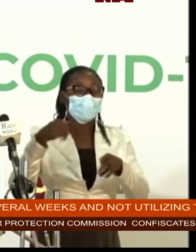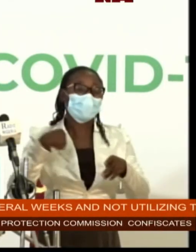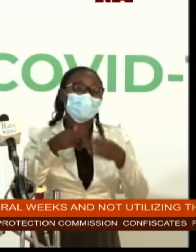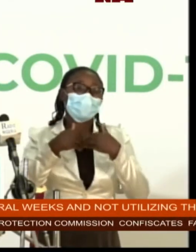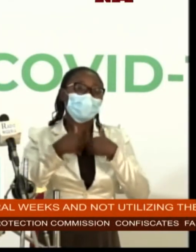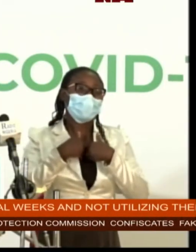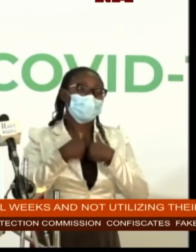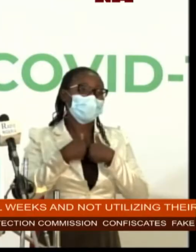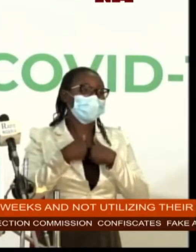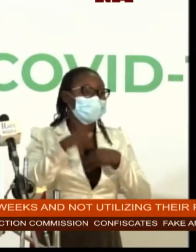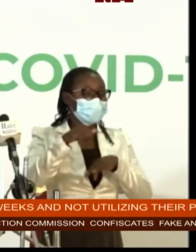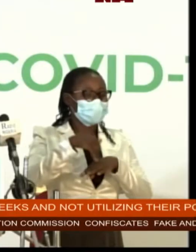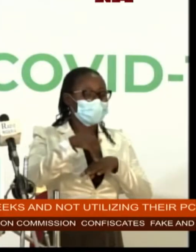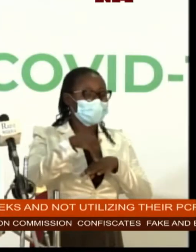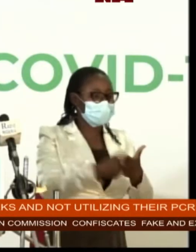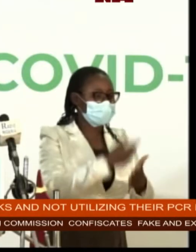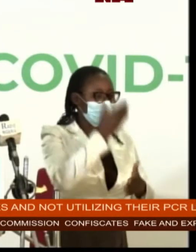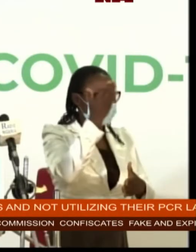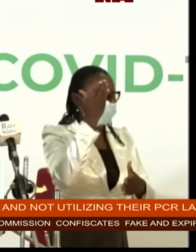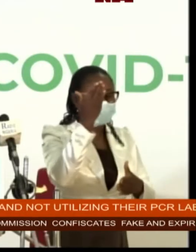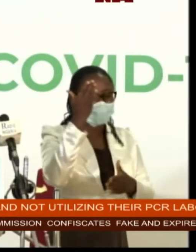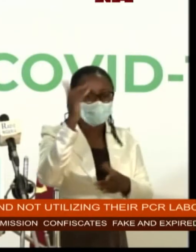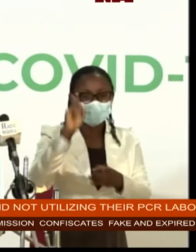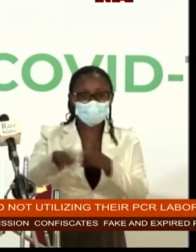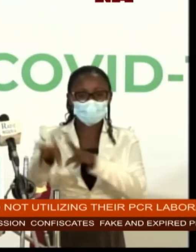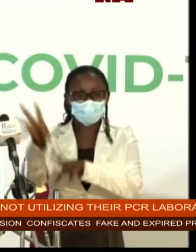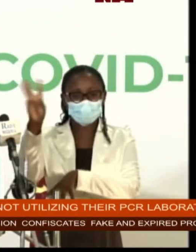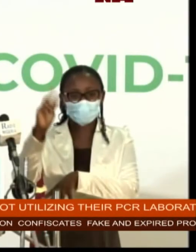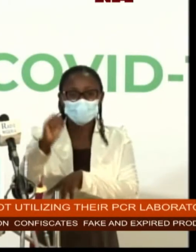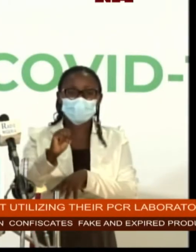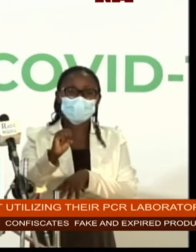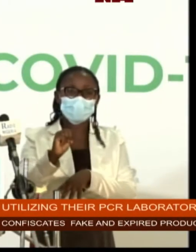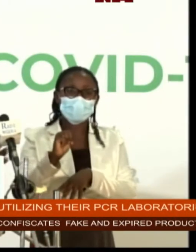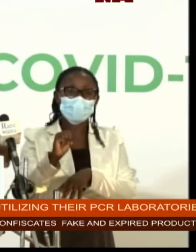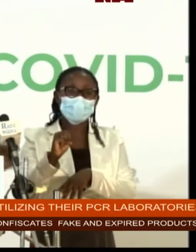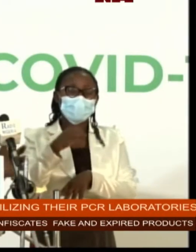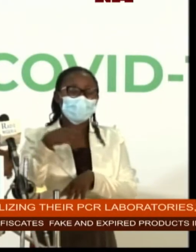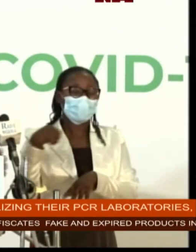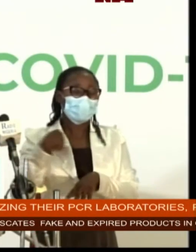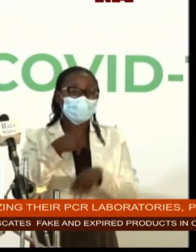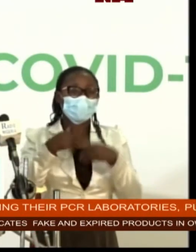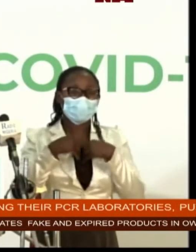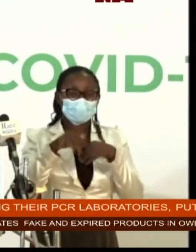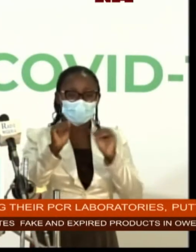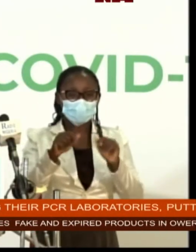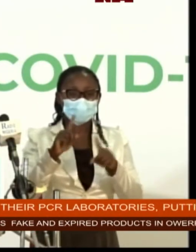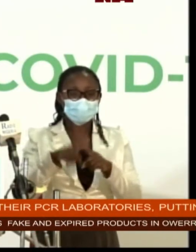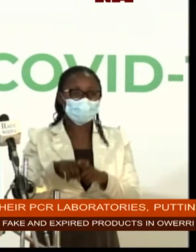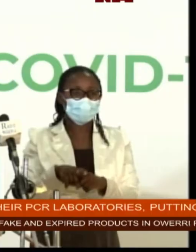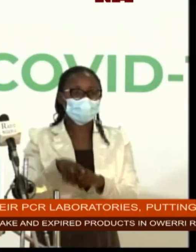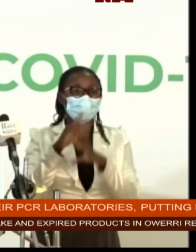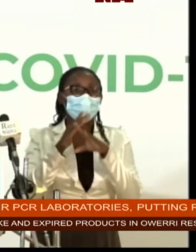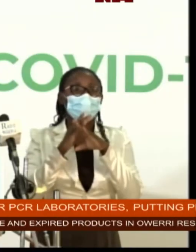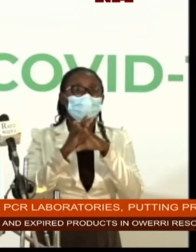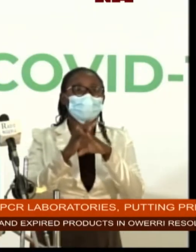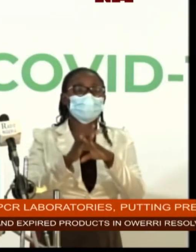broken health infrastructure over the decades of years, we've been able to tame the virus.